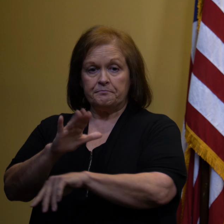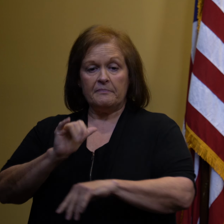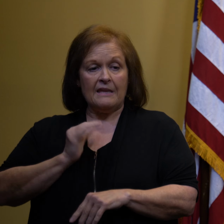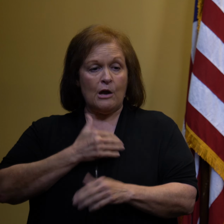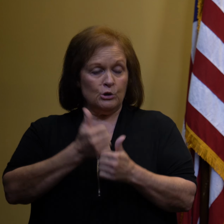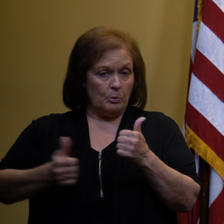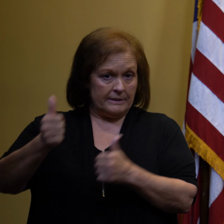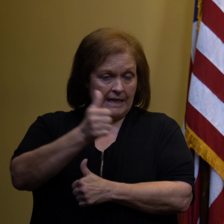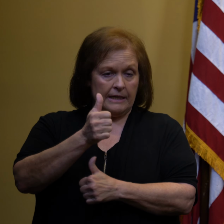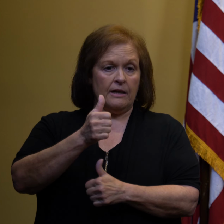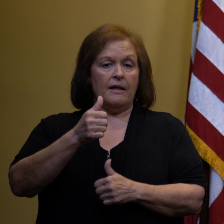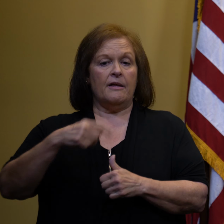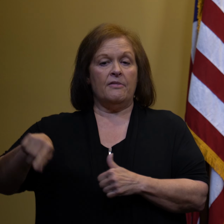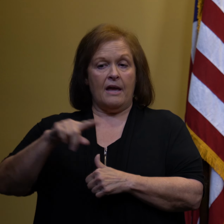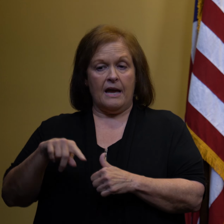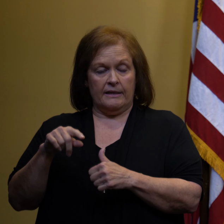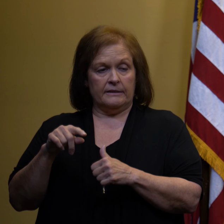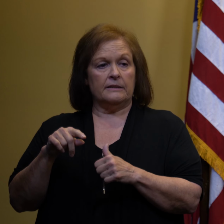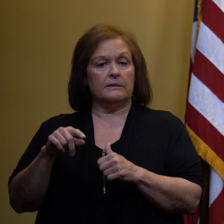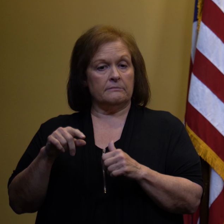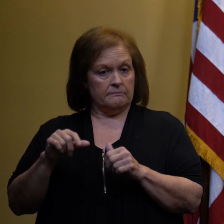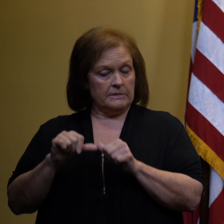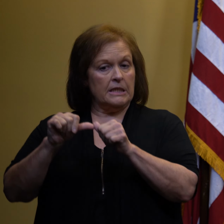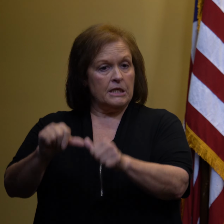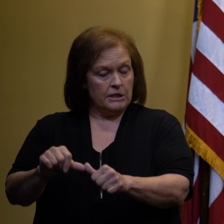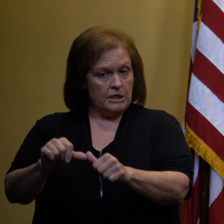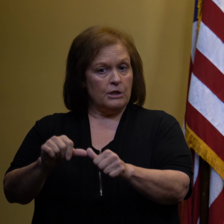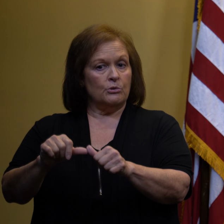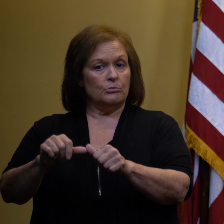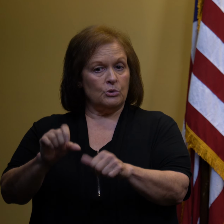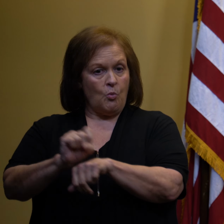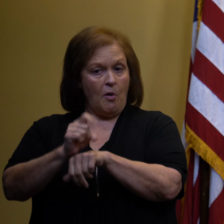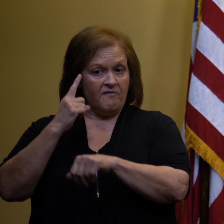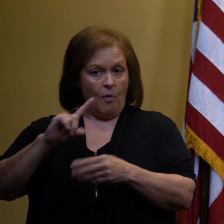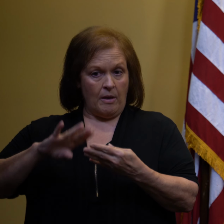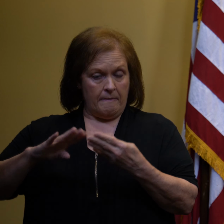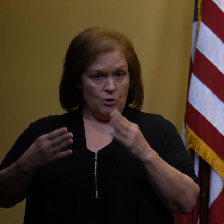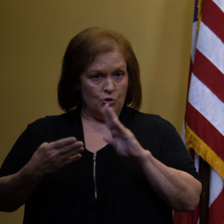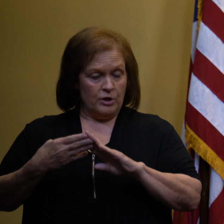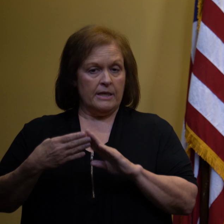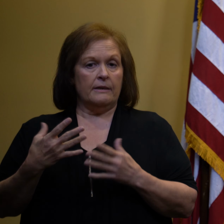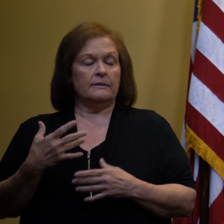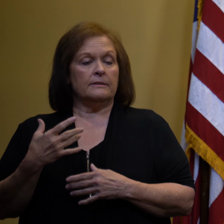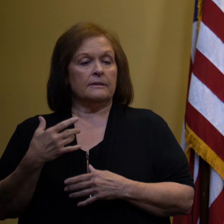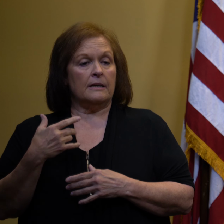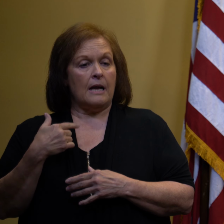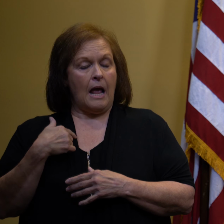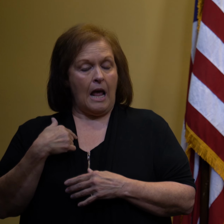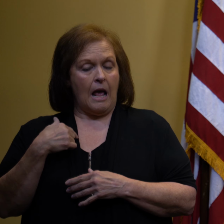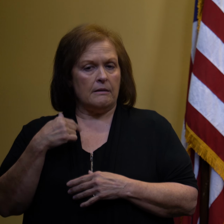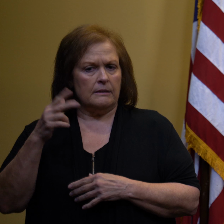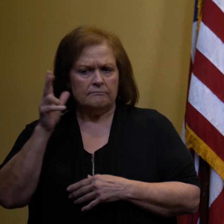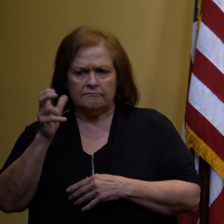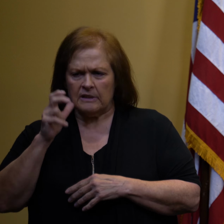superintendent continues to bear a great fruit for our community. I have to say, listening to those calls at